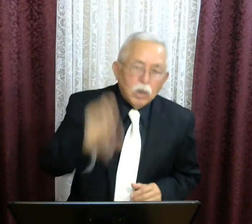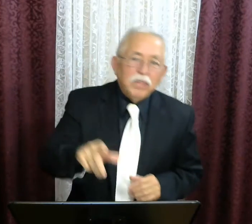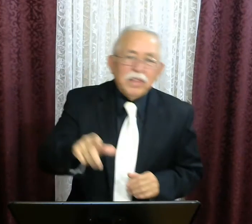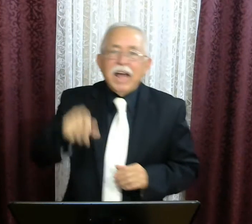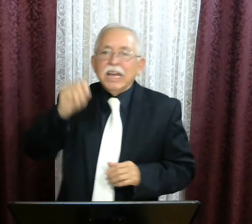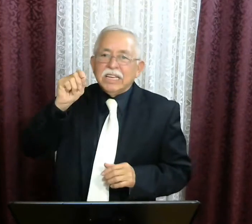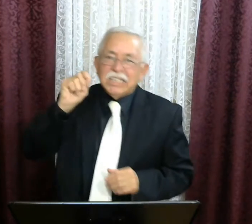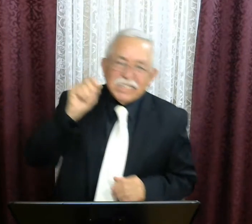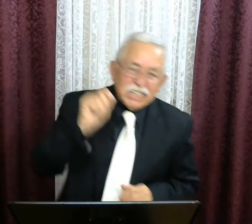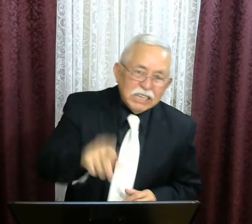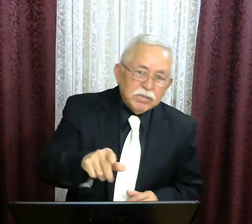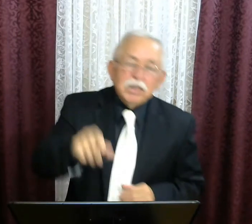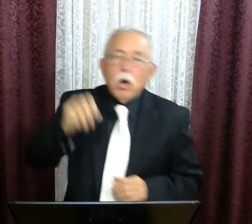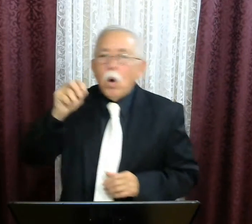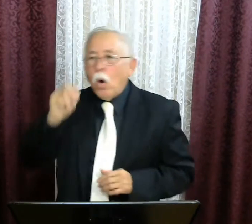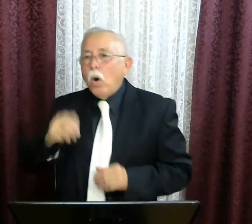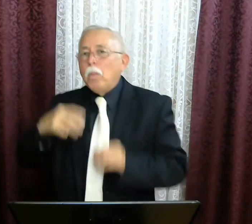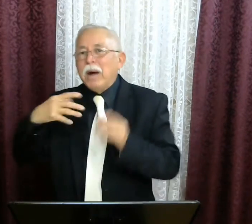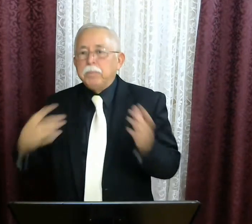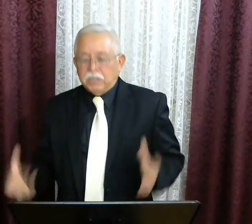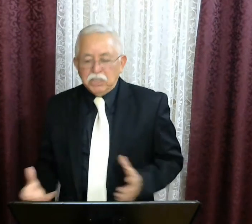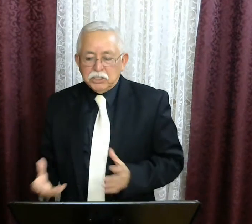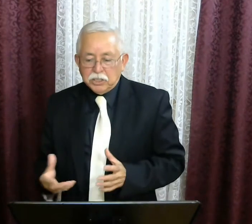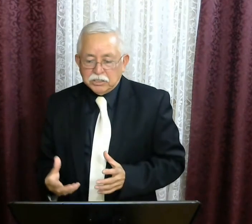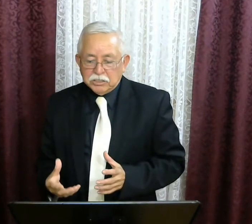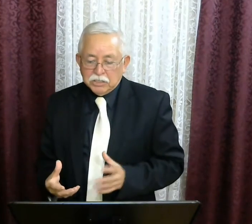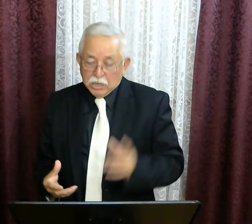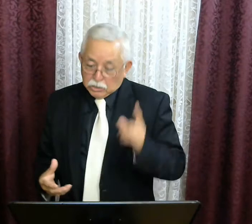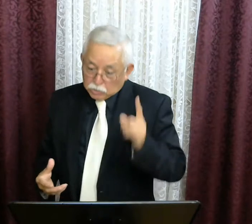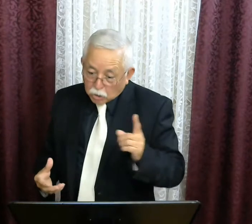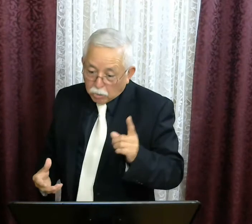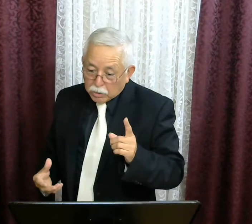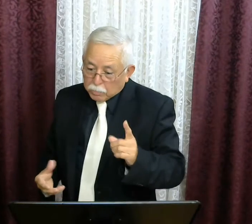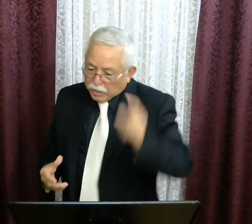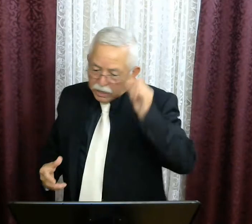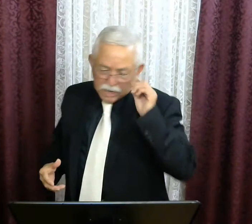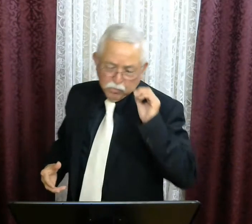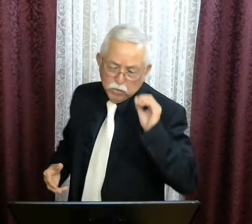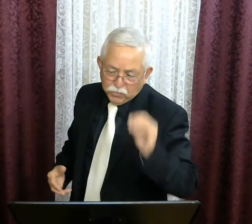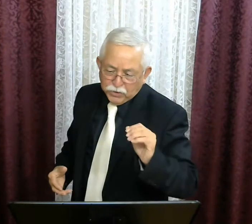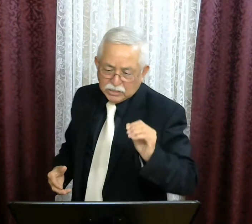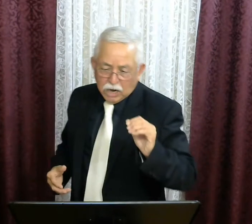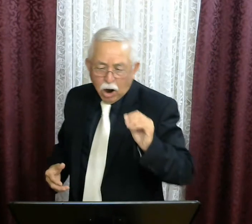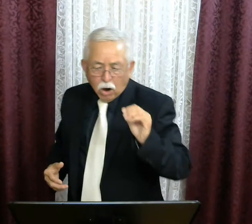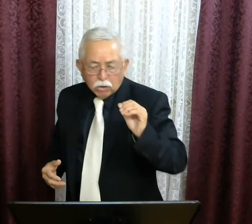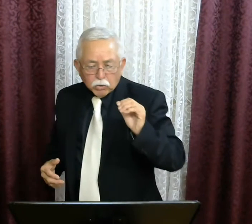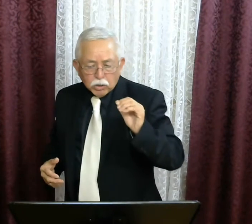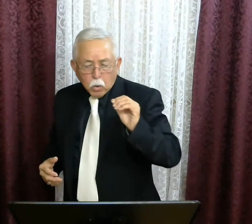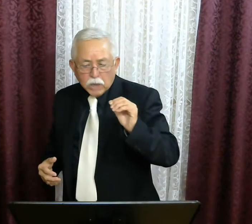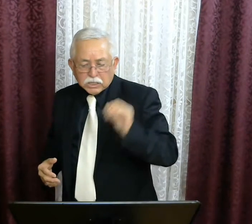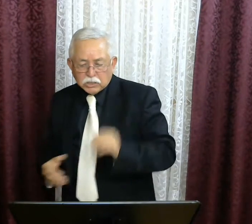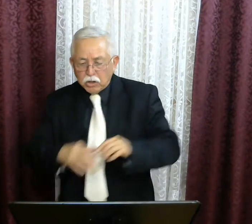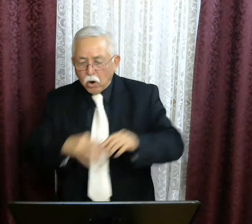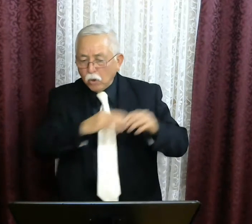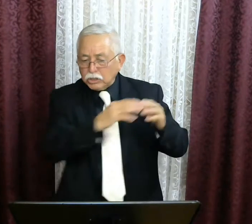not give it all my petitions. So, but if we fit our request into the Lord's